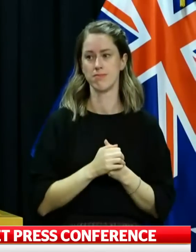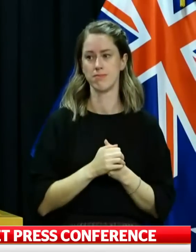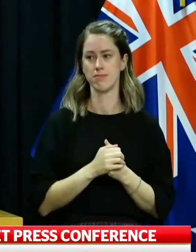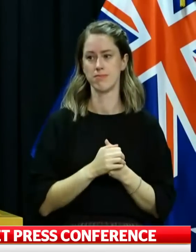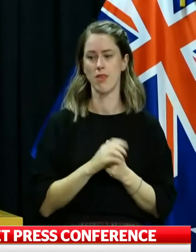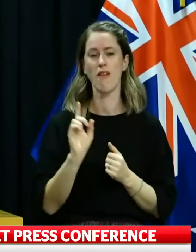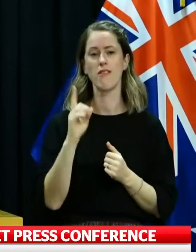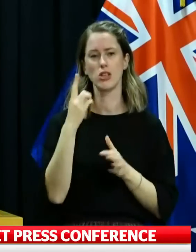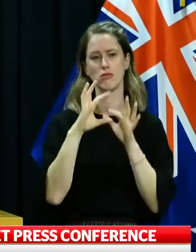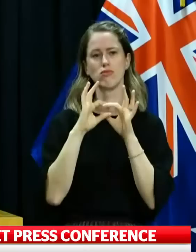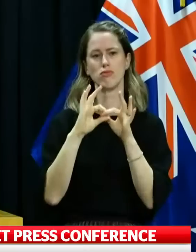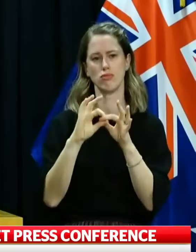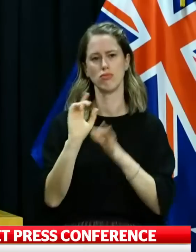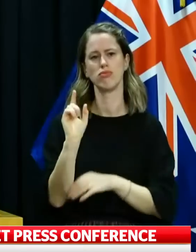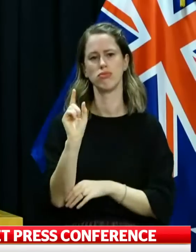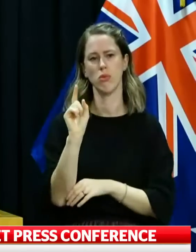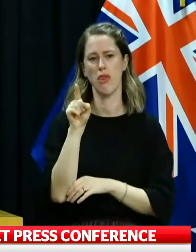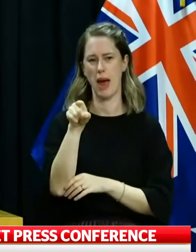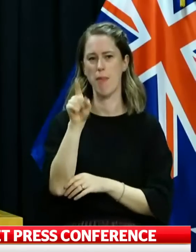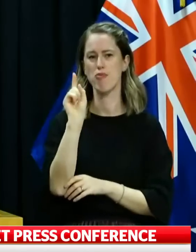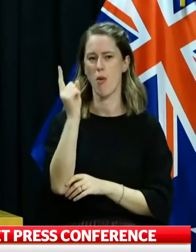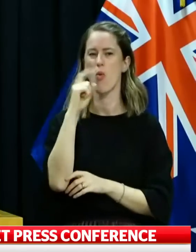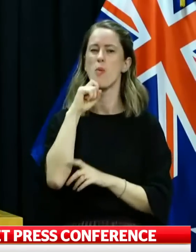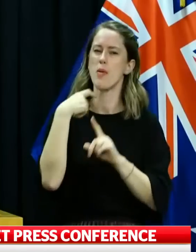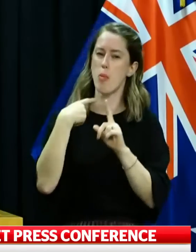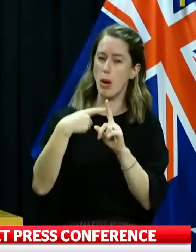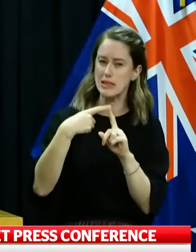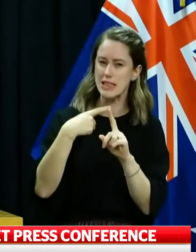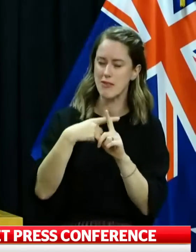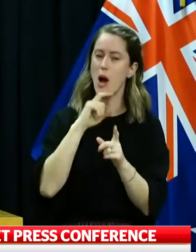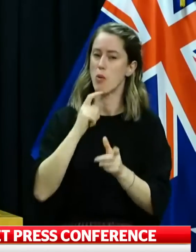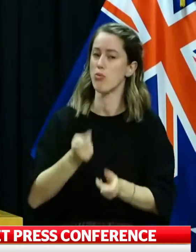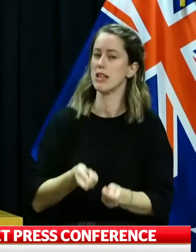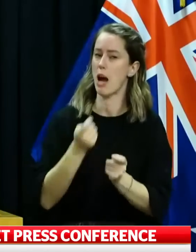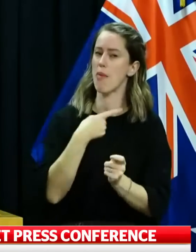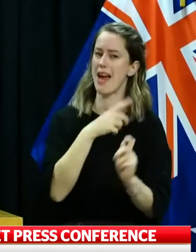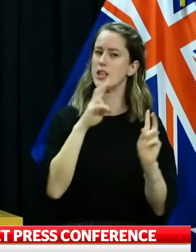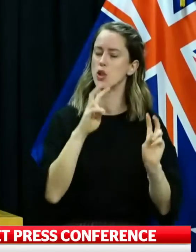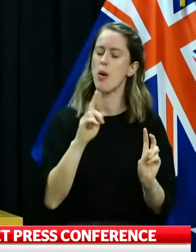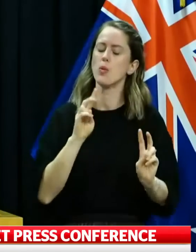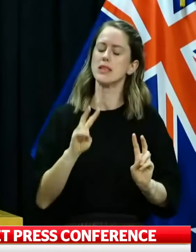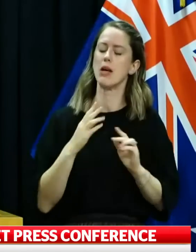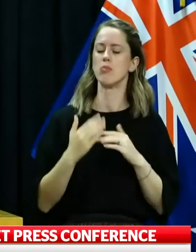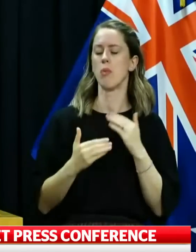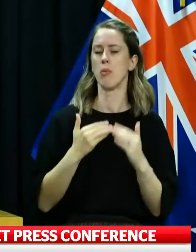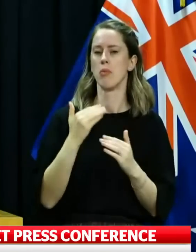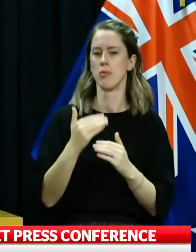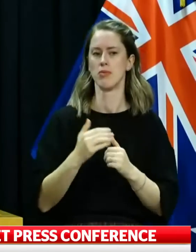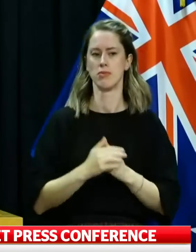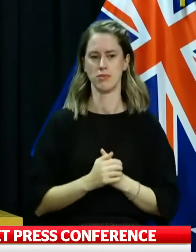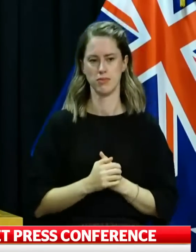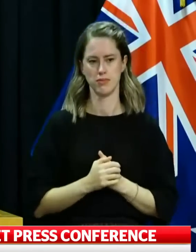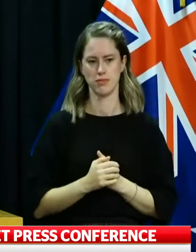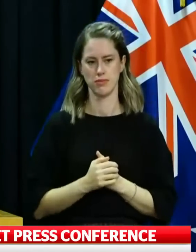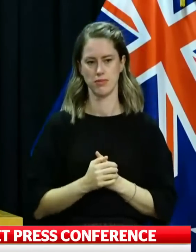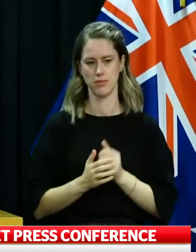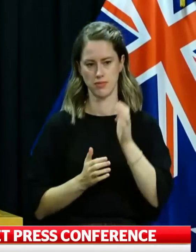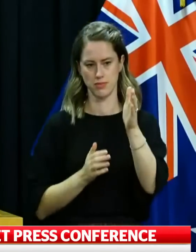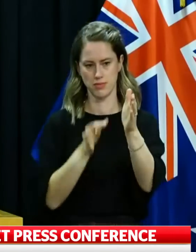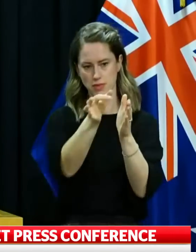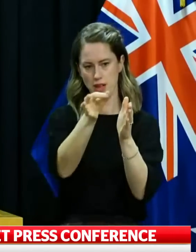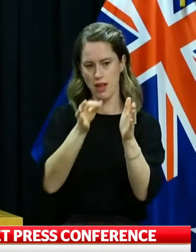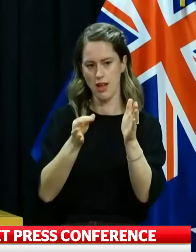first engagement with the Prime Minister. It will be a positive one. I will raise these issues, but let's see where we can take them. So would it be fair to